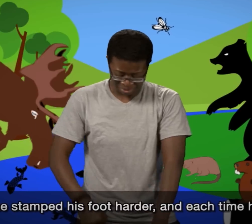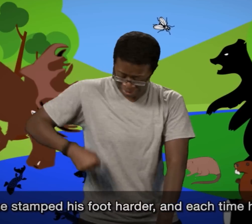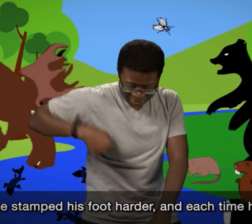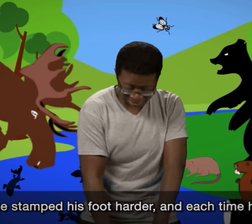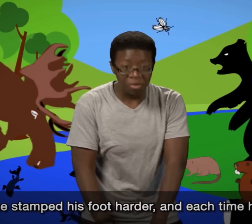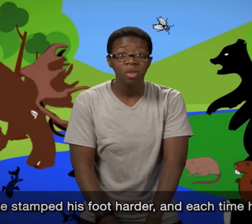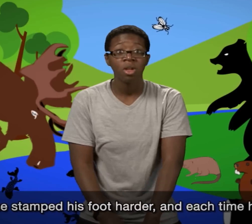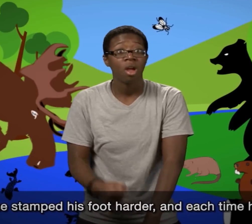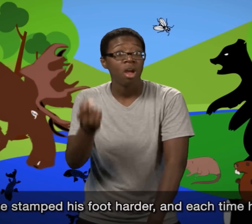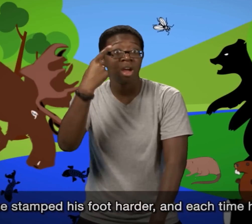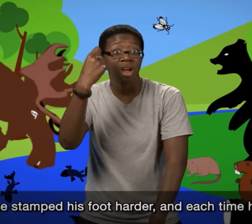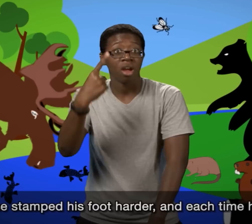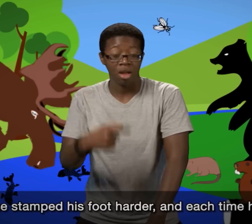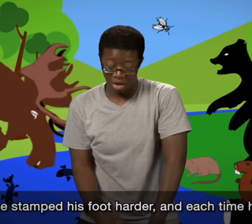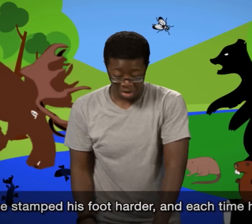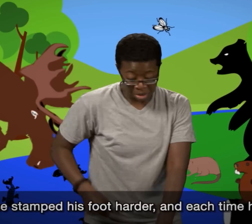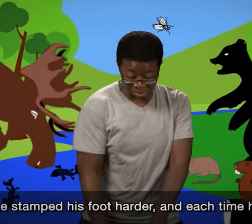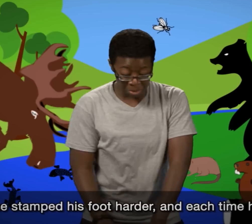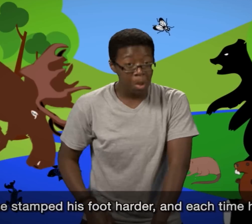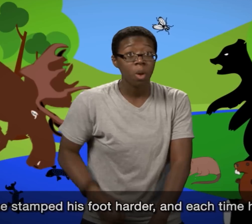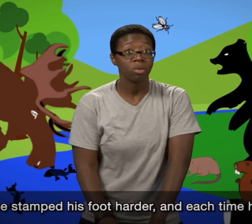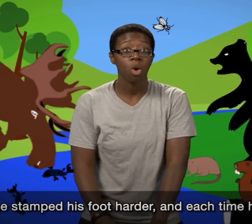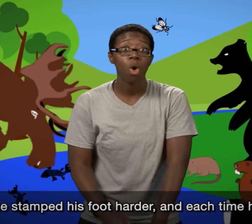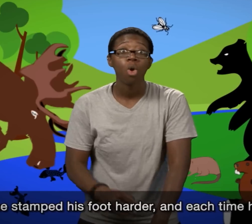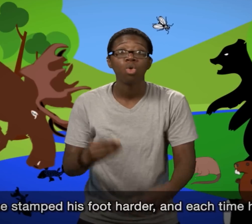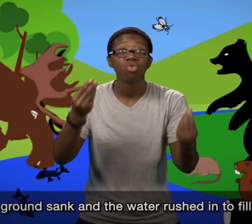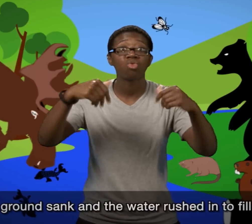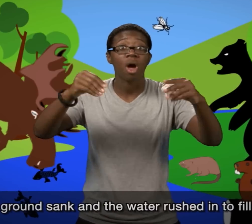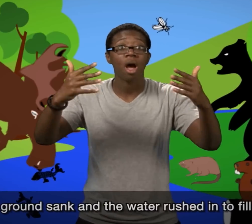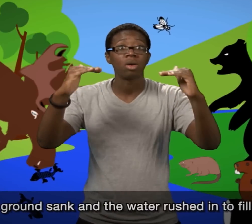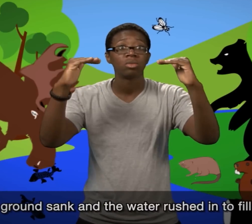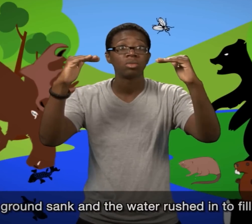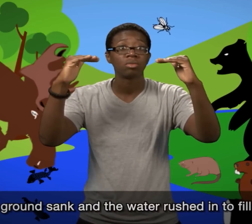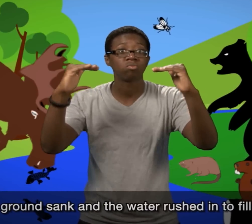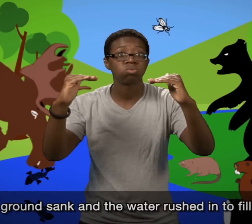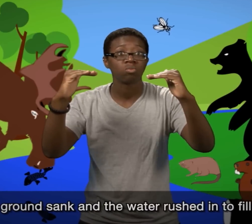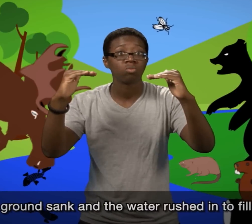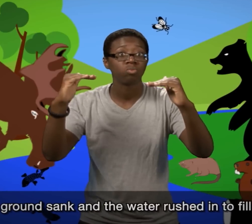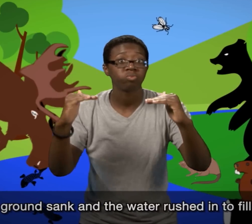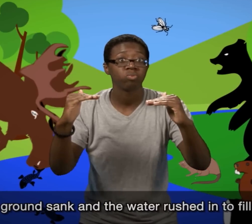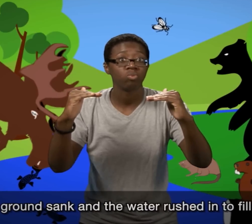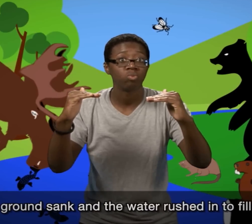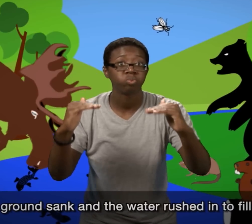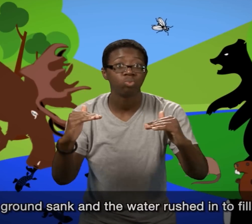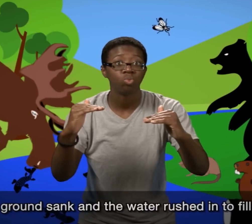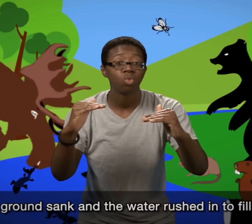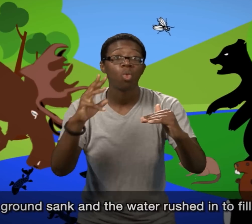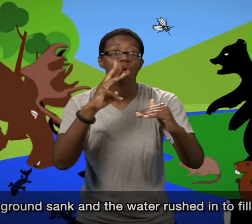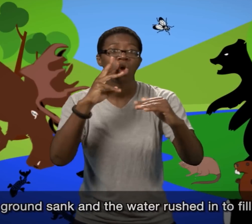harder, and each time he stamped, the ground sank and the water rushed in to fill it up.